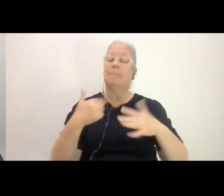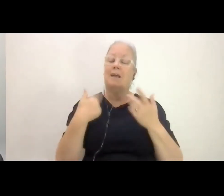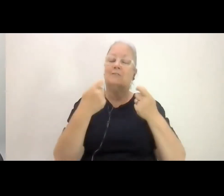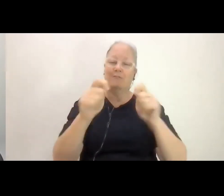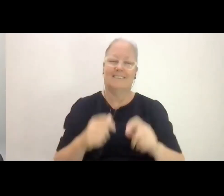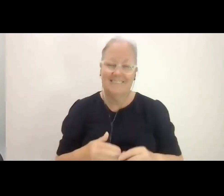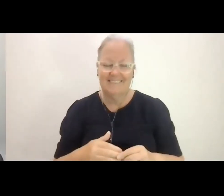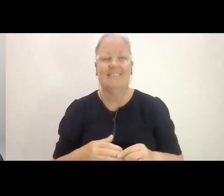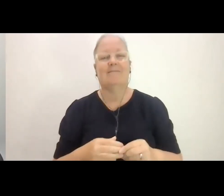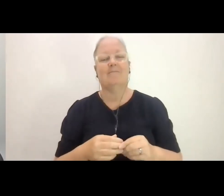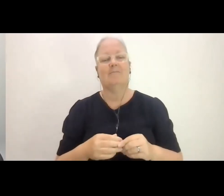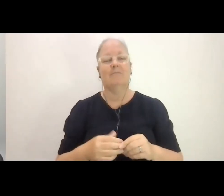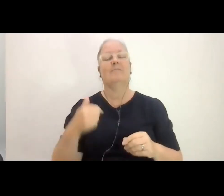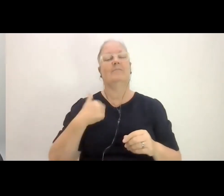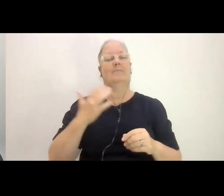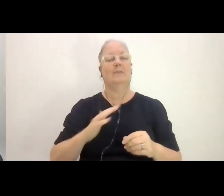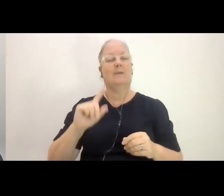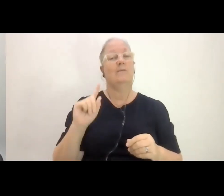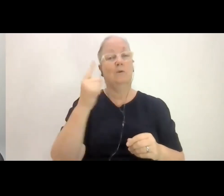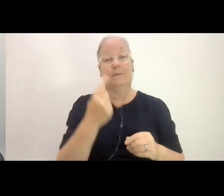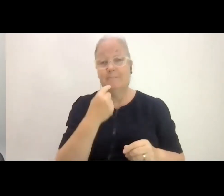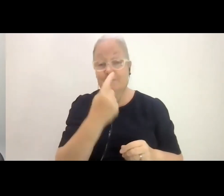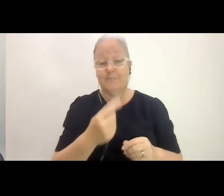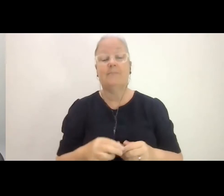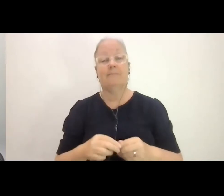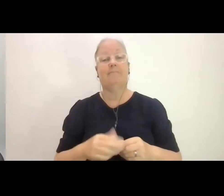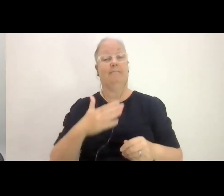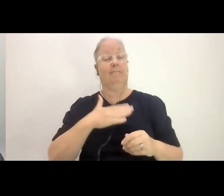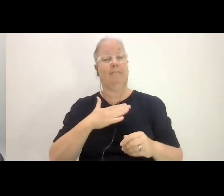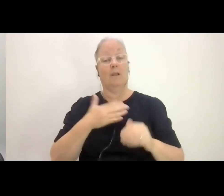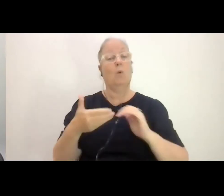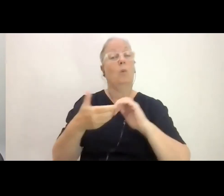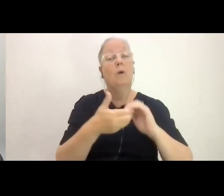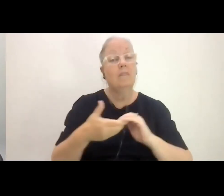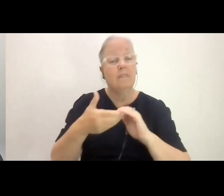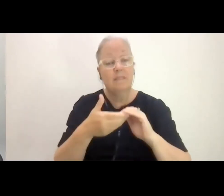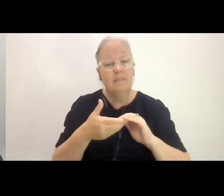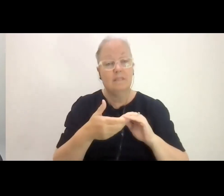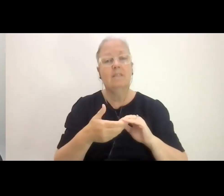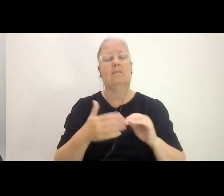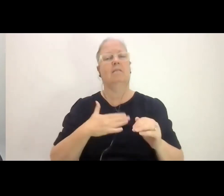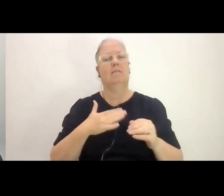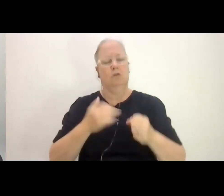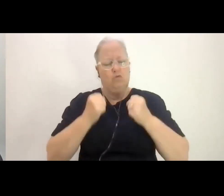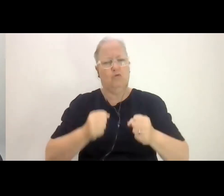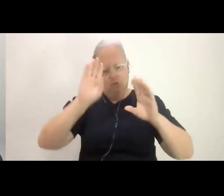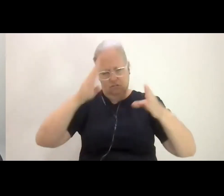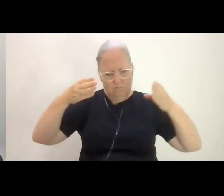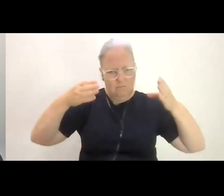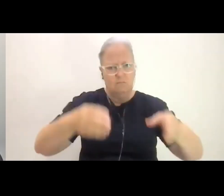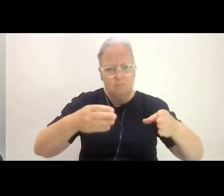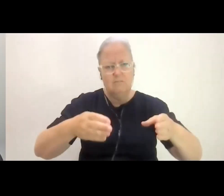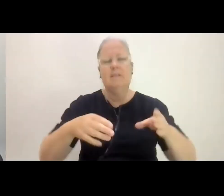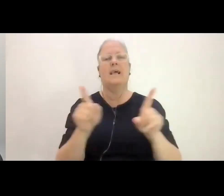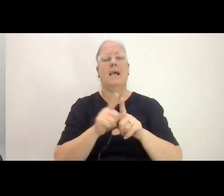Maybe I will start with just saying that, as an organization with a very strong local and domestic footprint